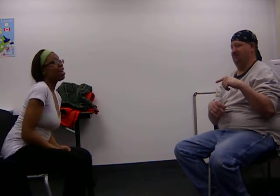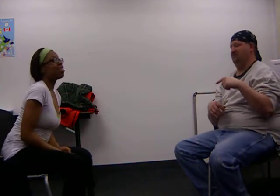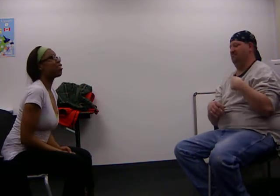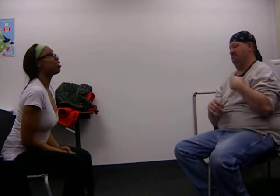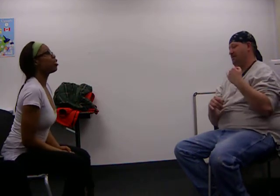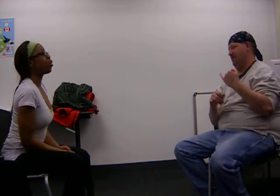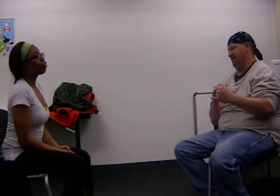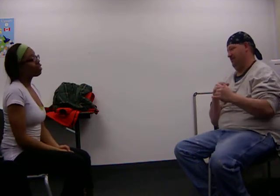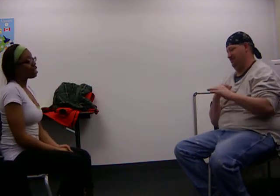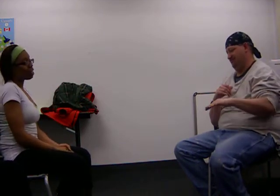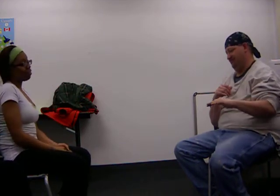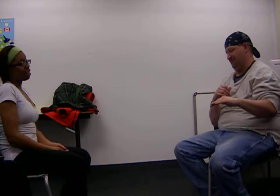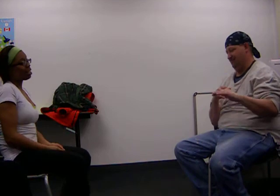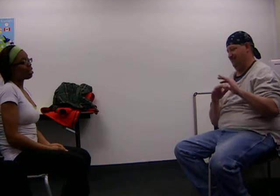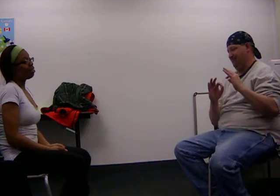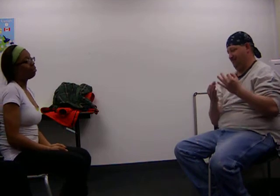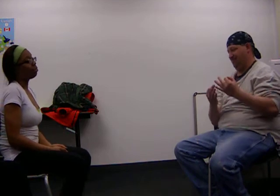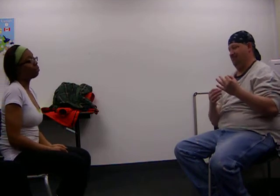There is a total of 6 of us,